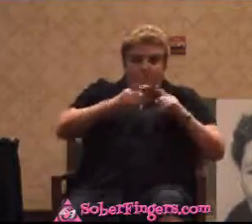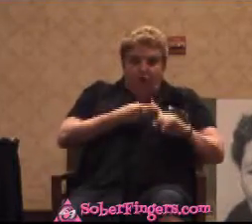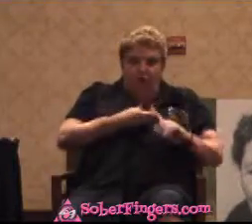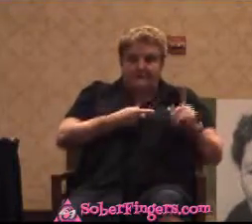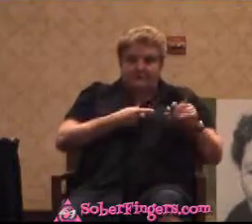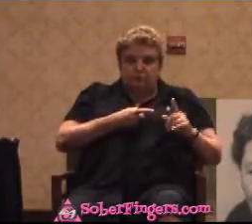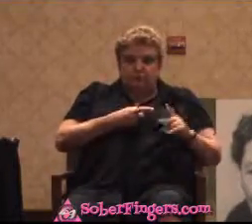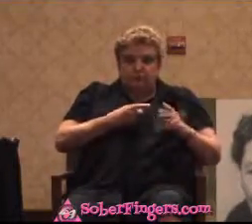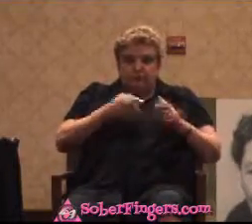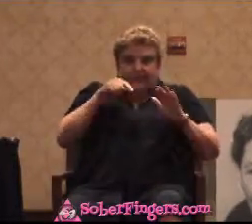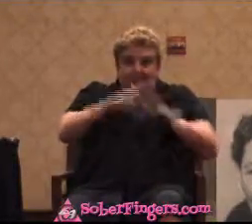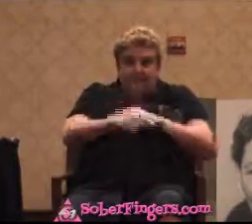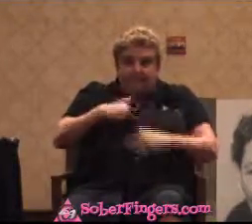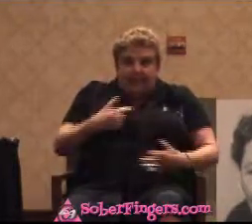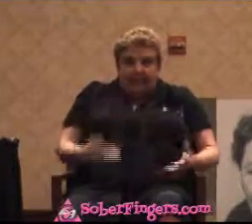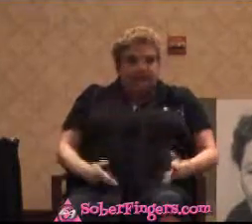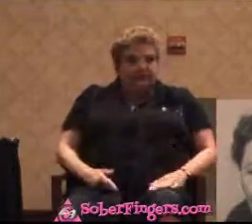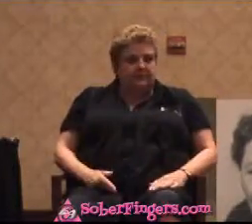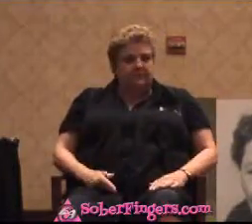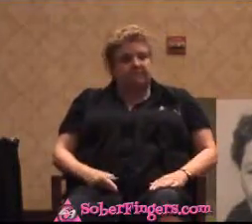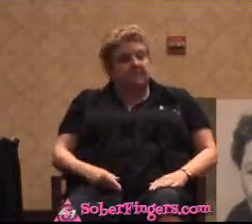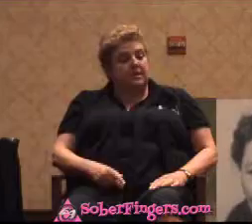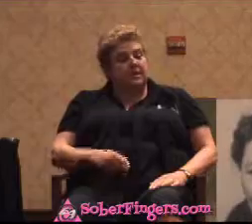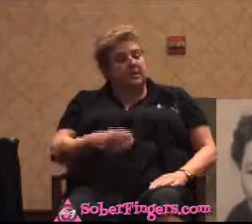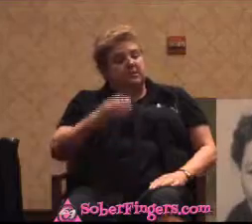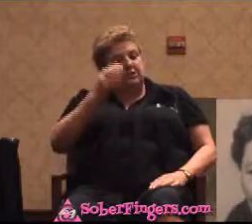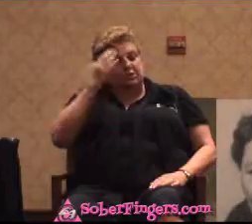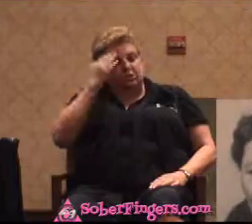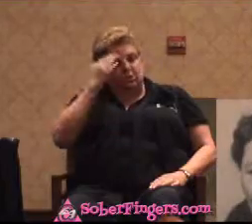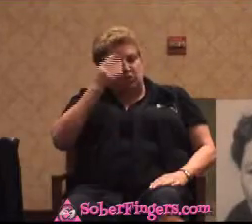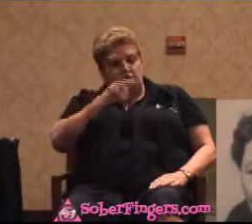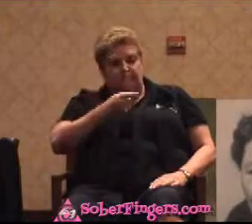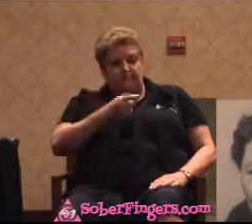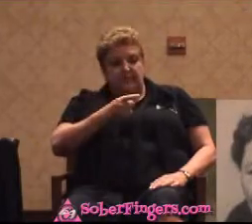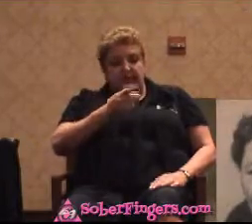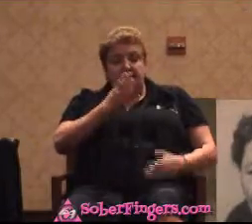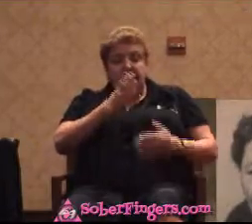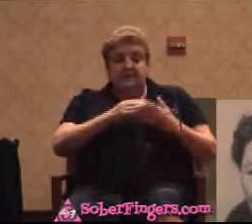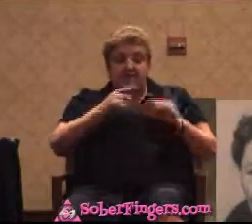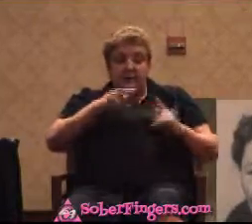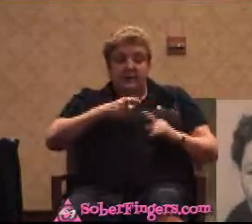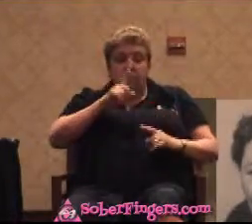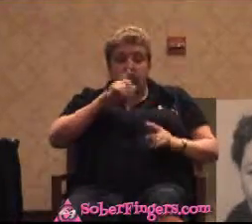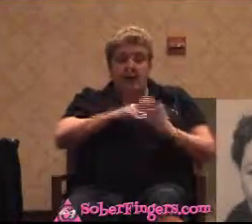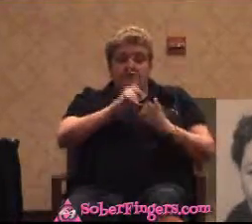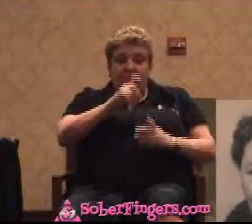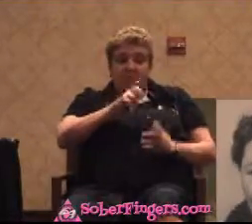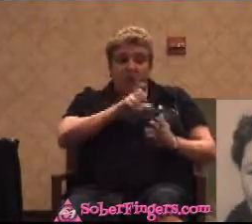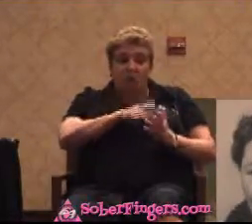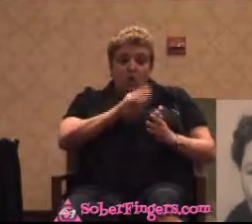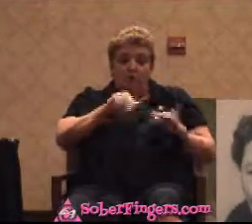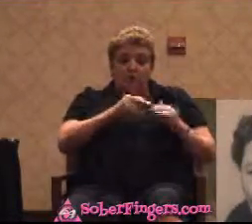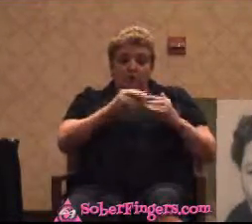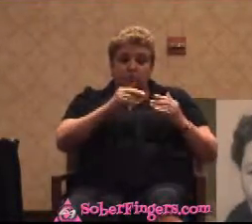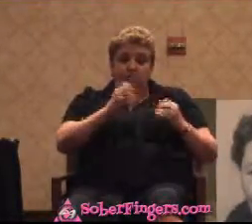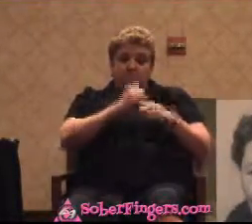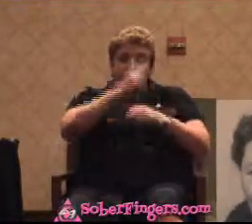meant business. She goes, Angela, at some point you're going to have to learn how to stand up for yourself, honey. So what I'm going to need you to